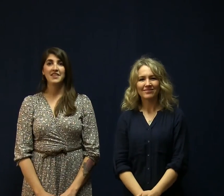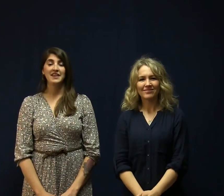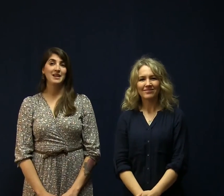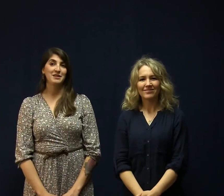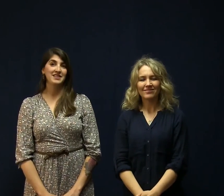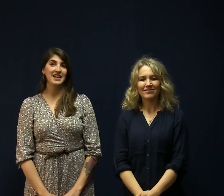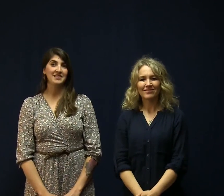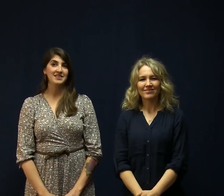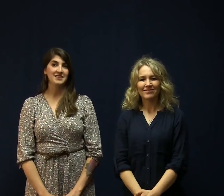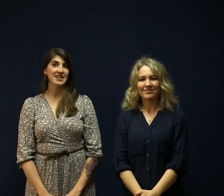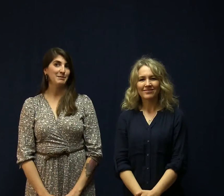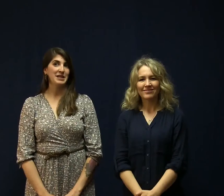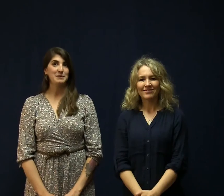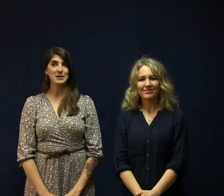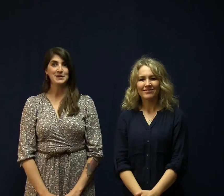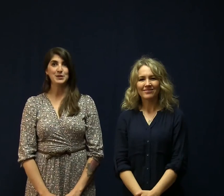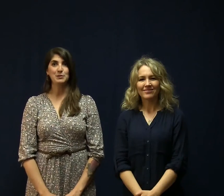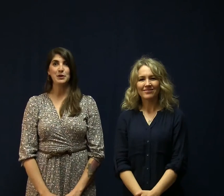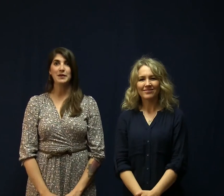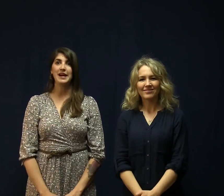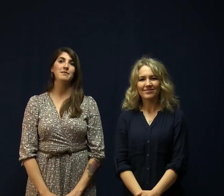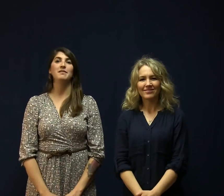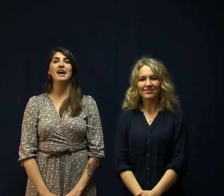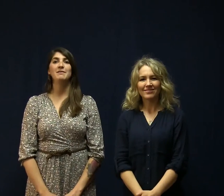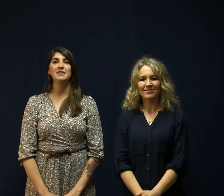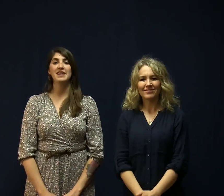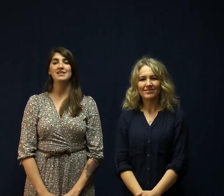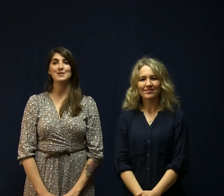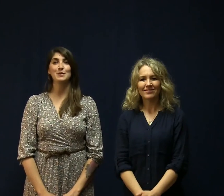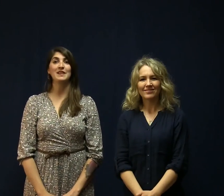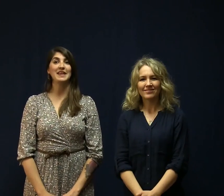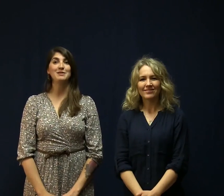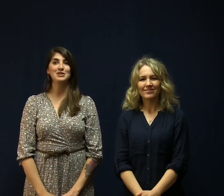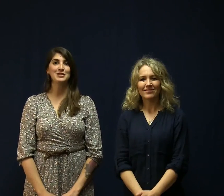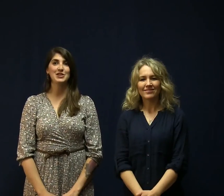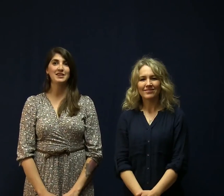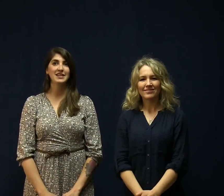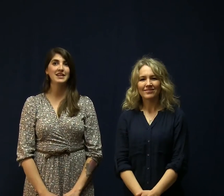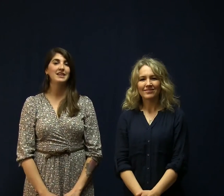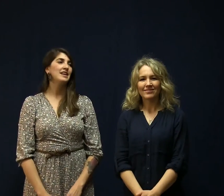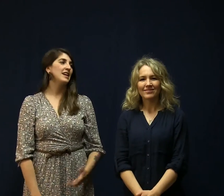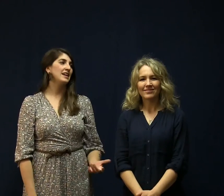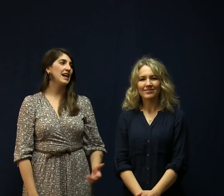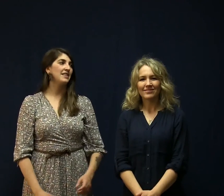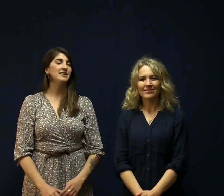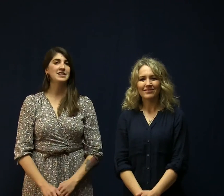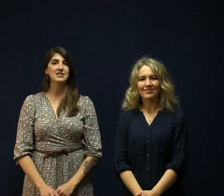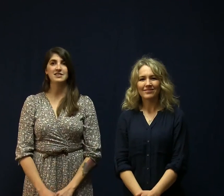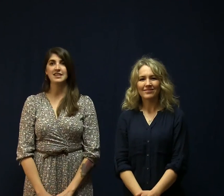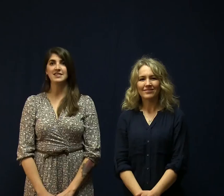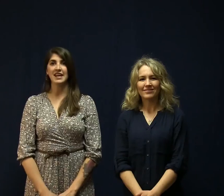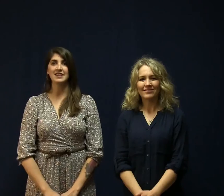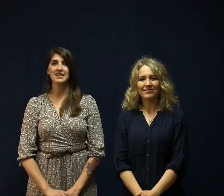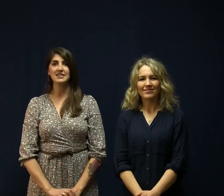Kathy and I work together as a team in our preschool program. I'm the spoken language instructor, and Kathy teaches as an ASL